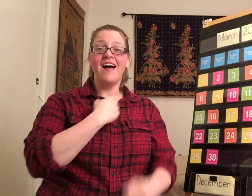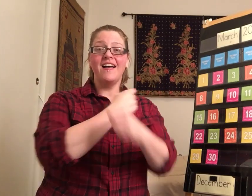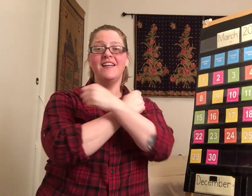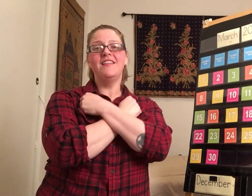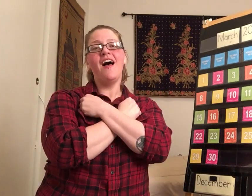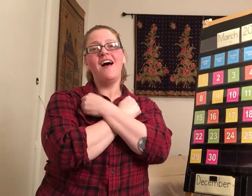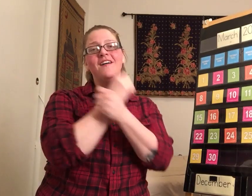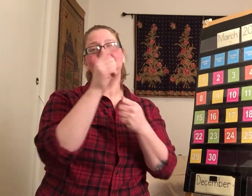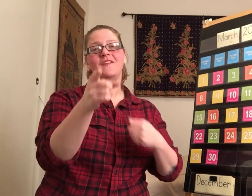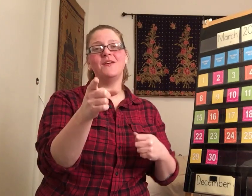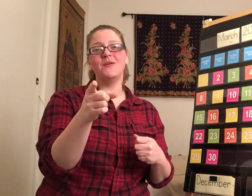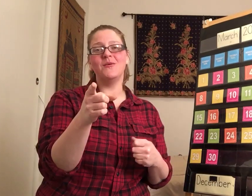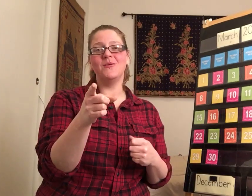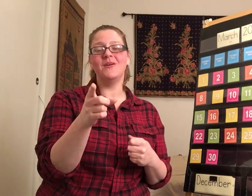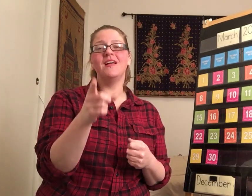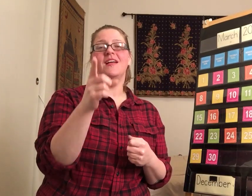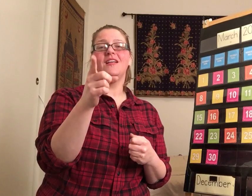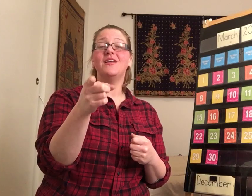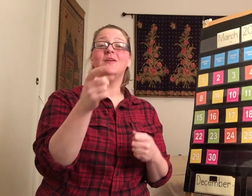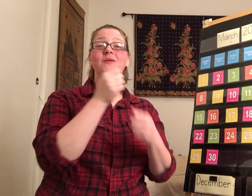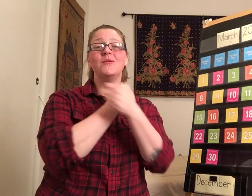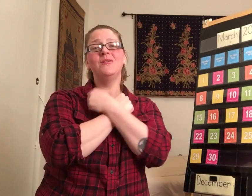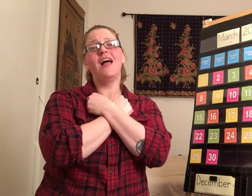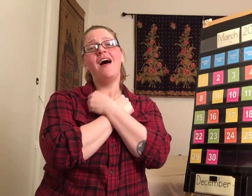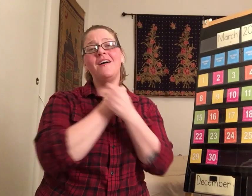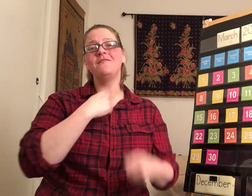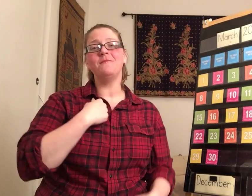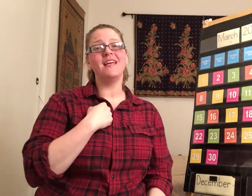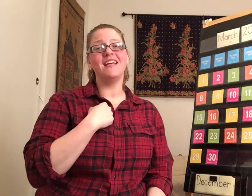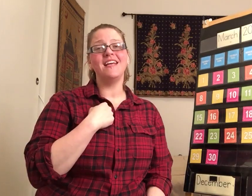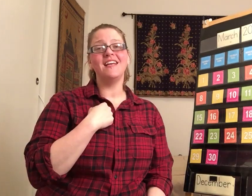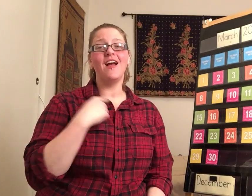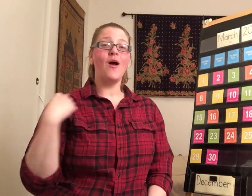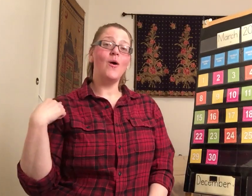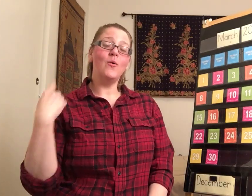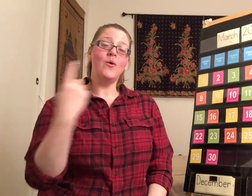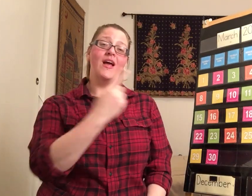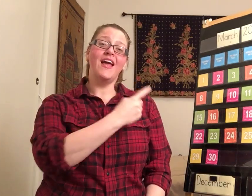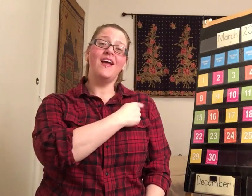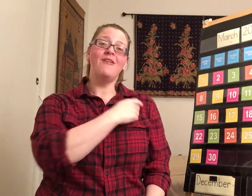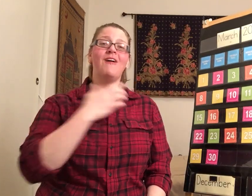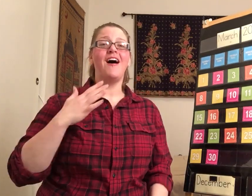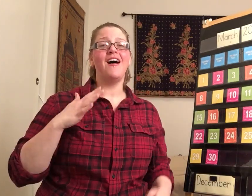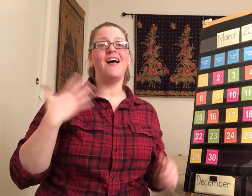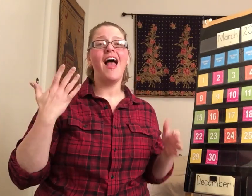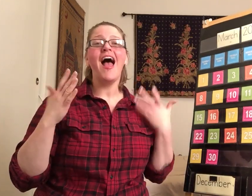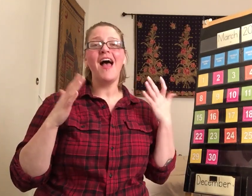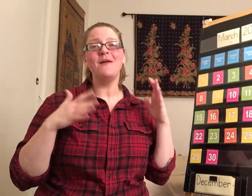I love you, you love me. We're a